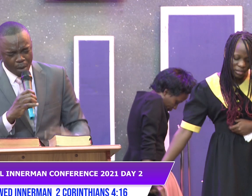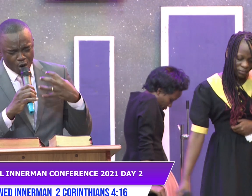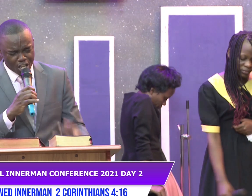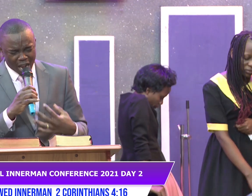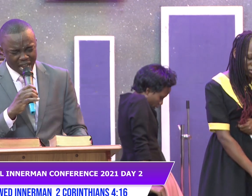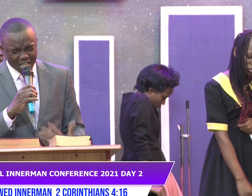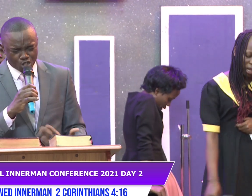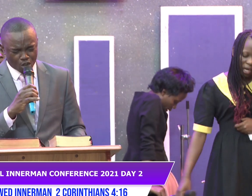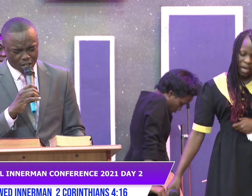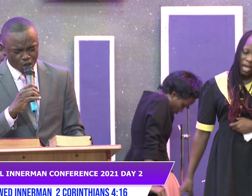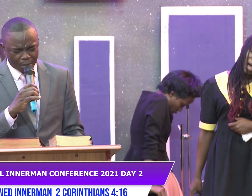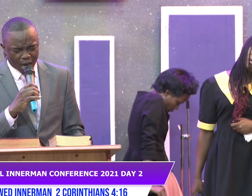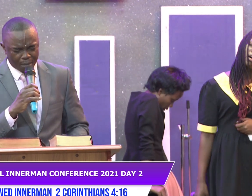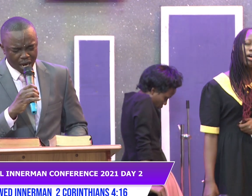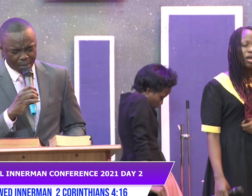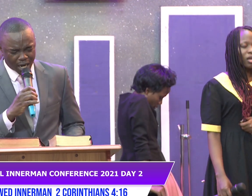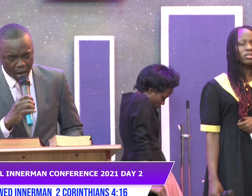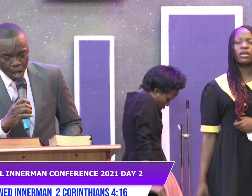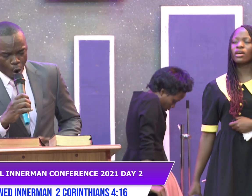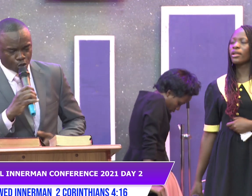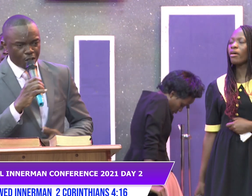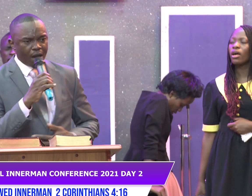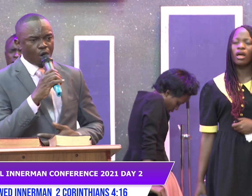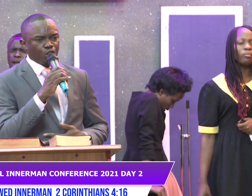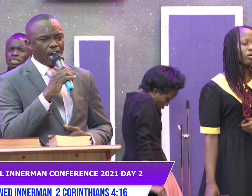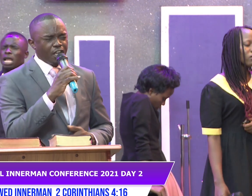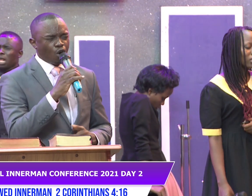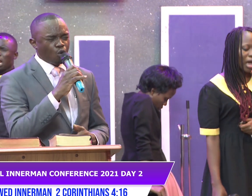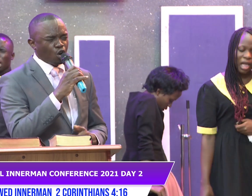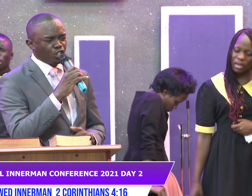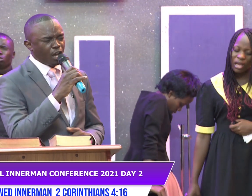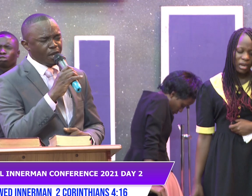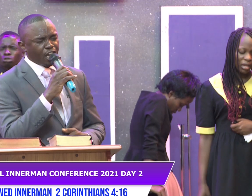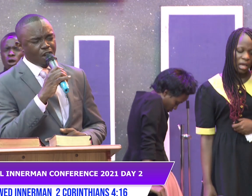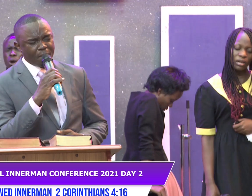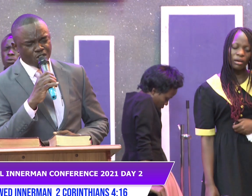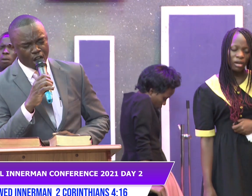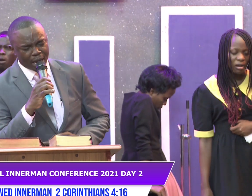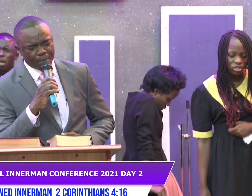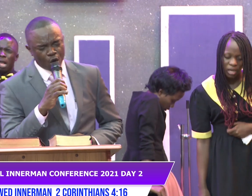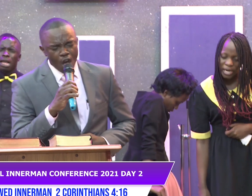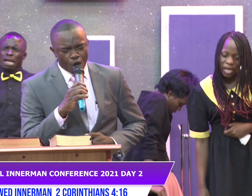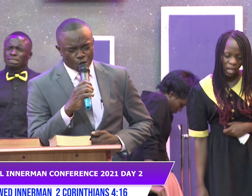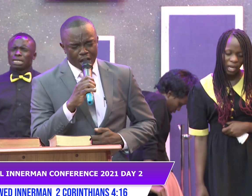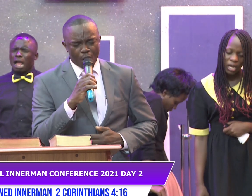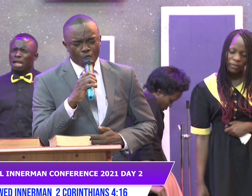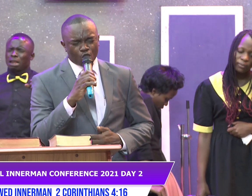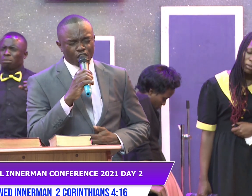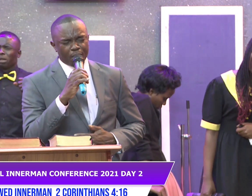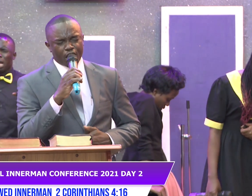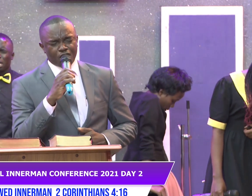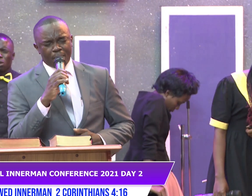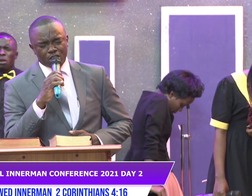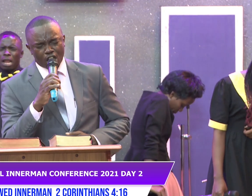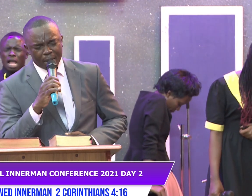betamidwa mulinya lya Yesu Kristo kabaka kabaka otoyamba okutandika okolokota emige gyamasamalamu otoyamba